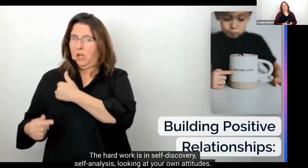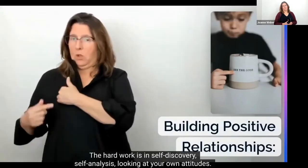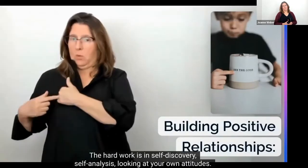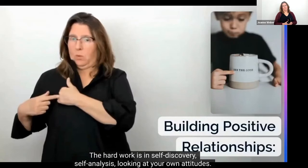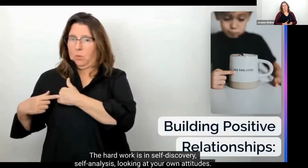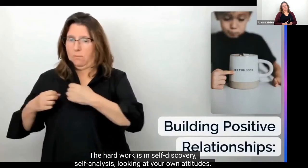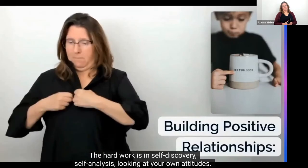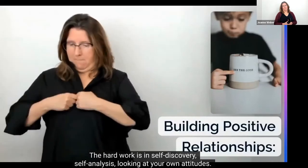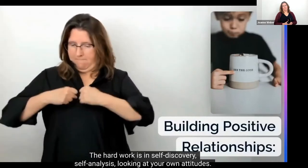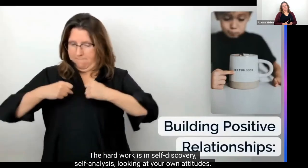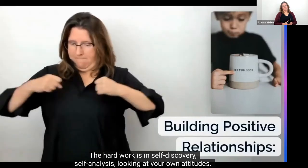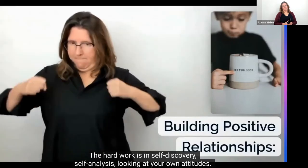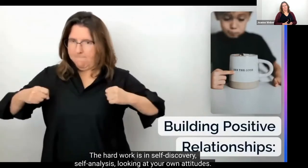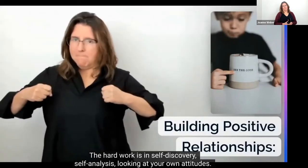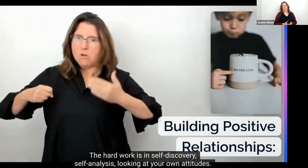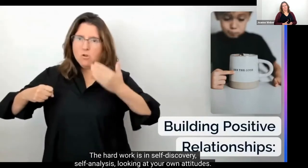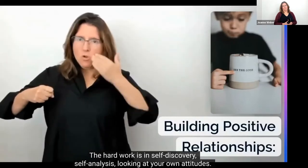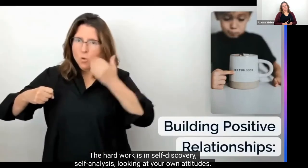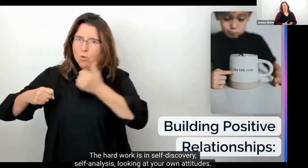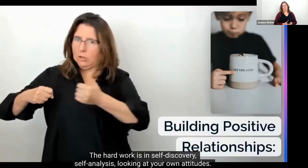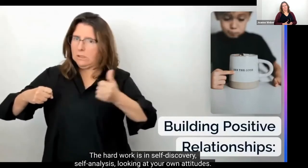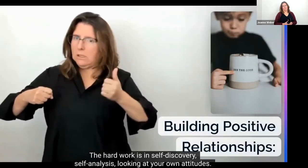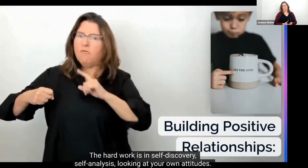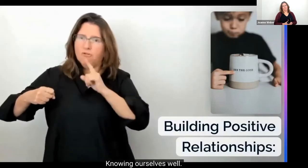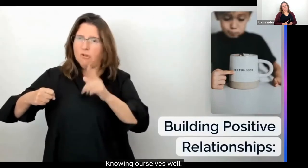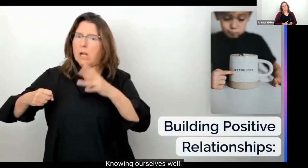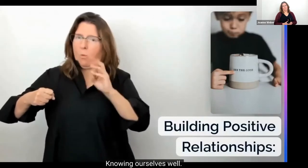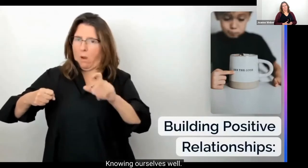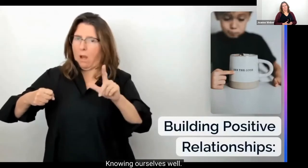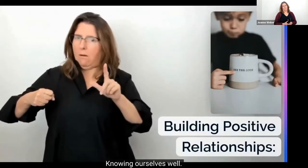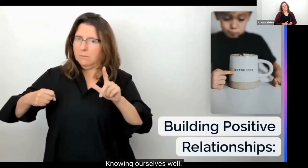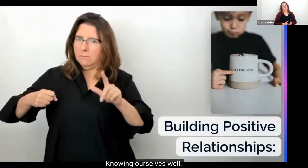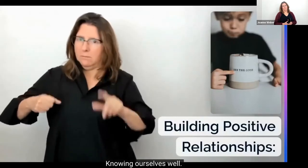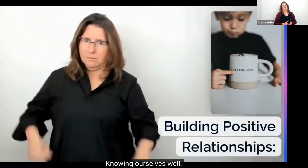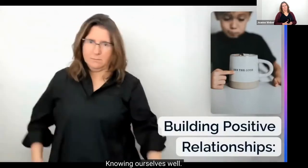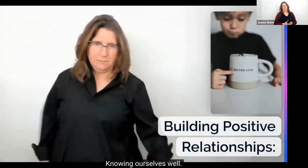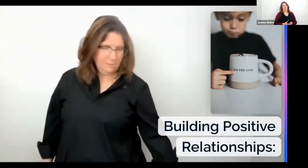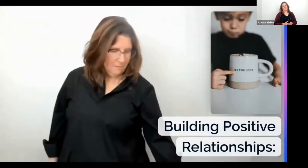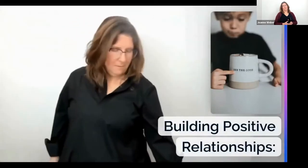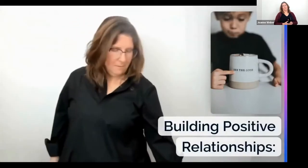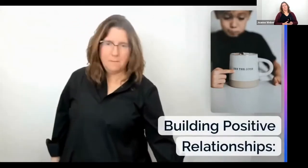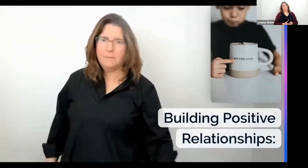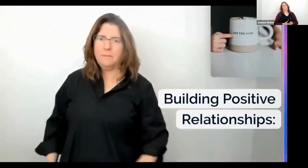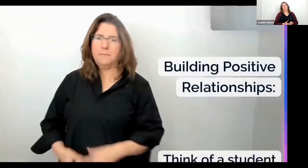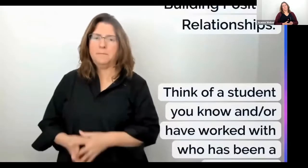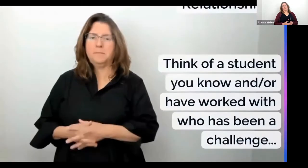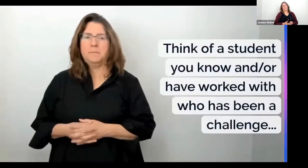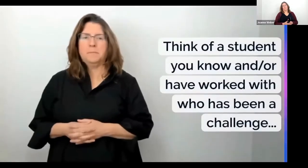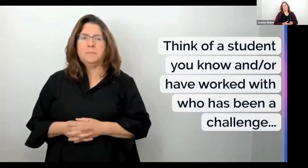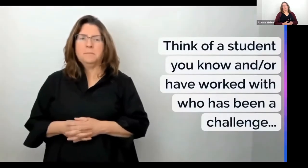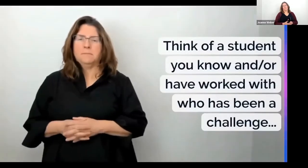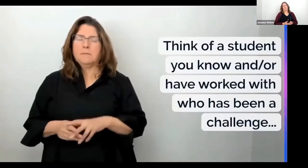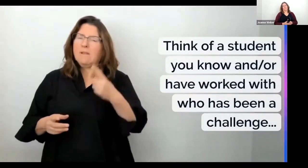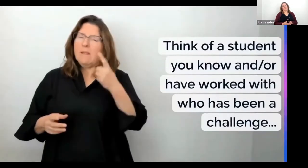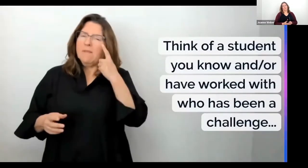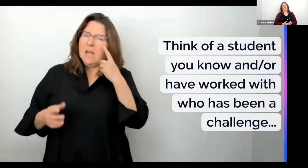self-discovery, self-analysis, looking at your own attitudes, knowing ourselves well.